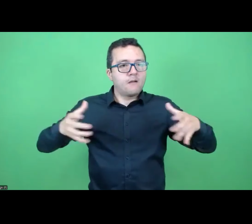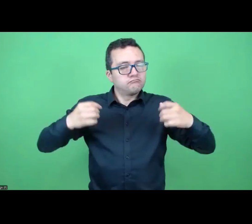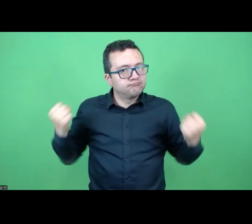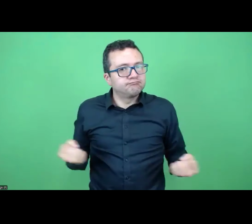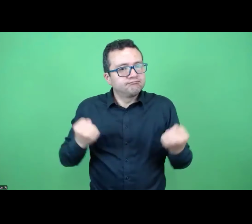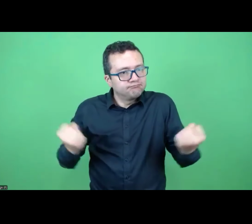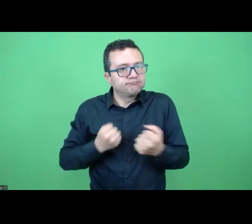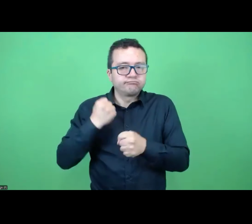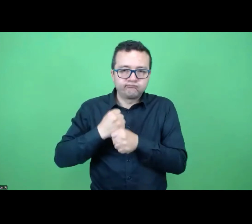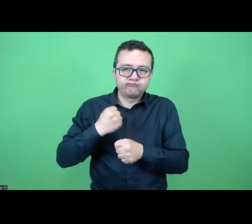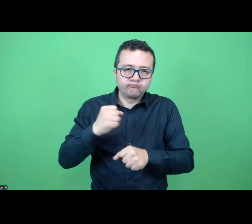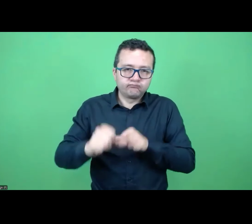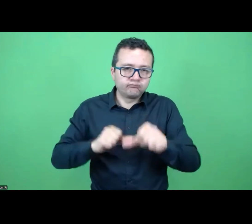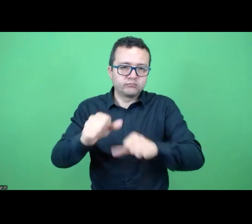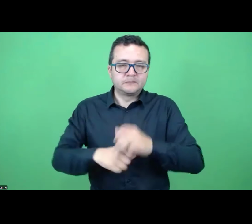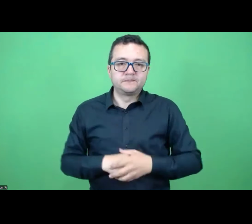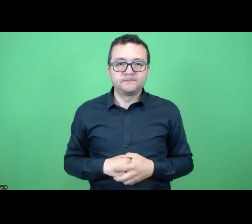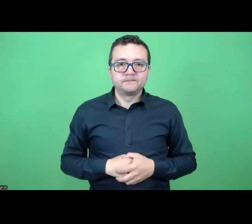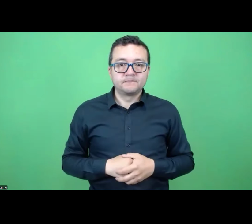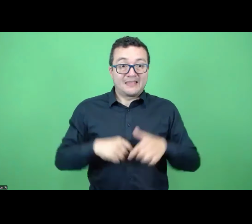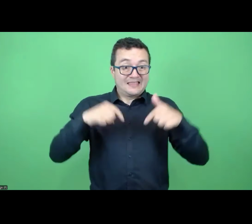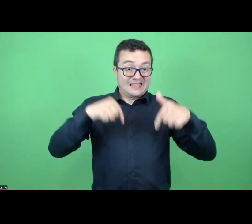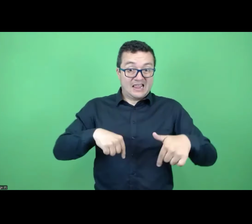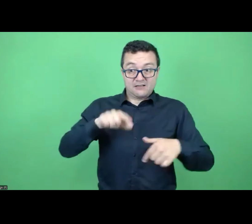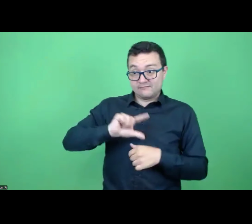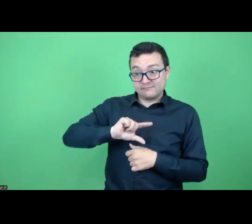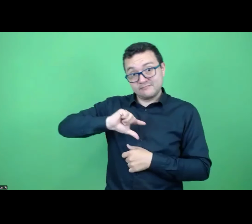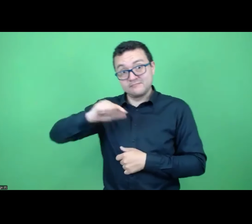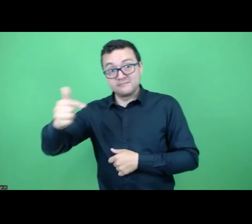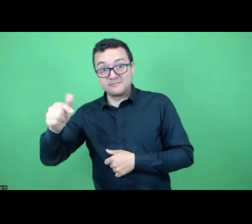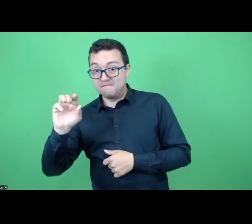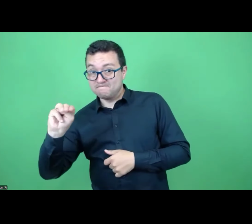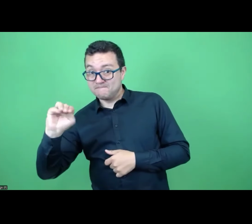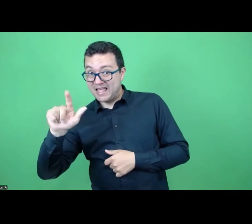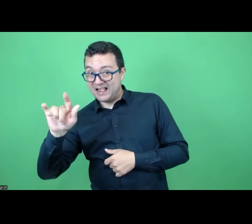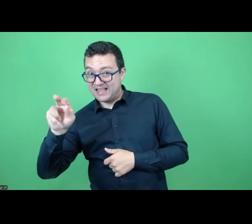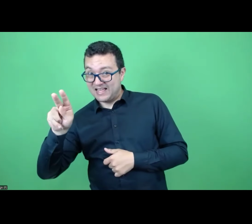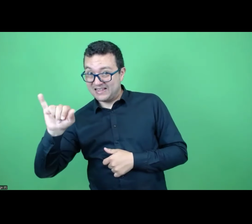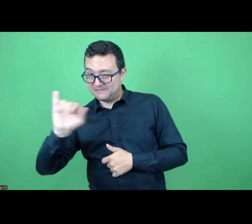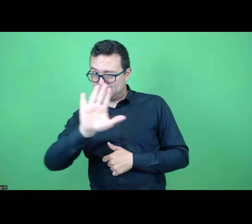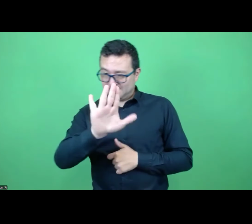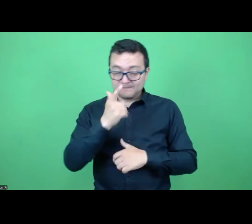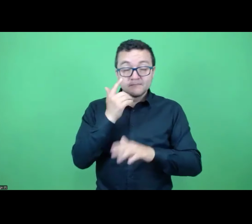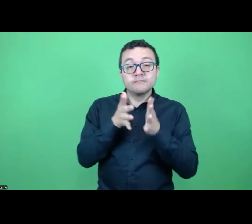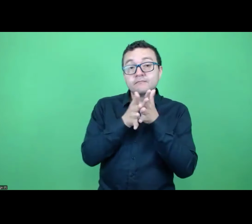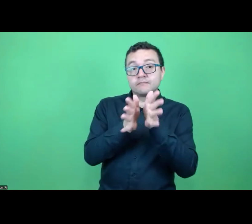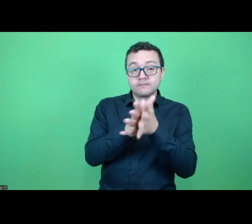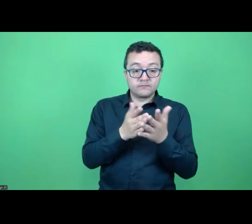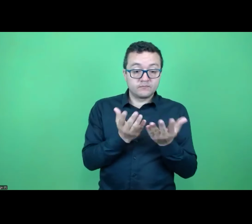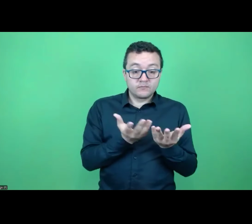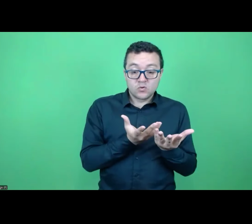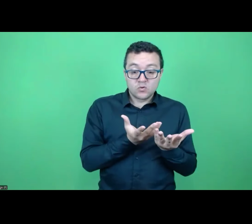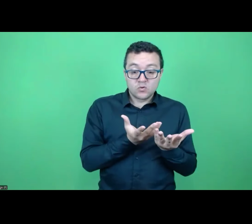So before I hand it over to Melanie, just wanted to mention that during the breakout sessions, we will have this space will